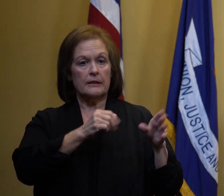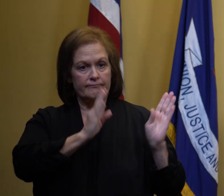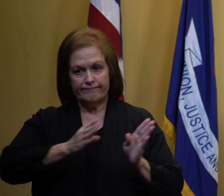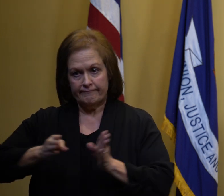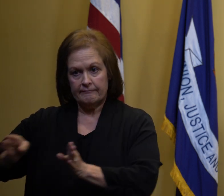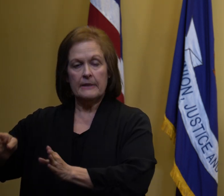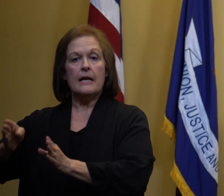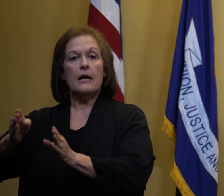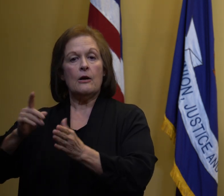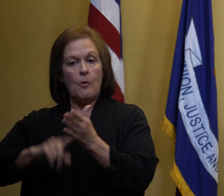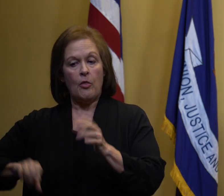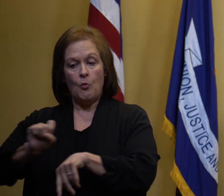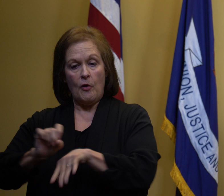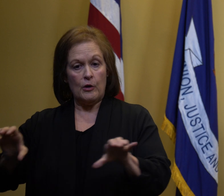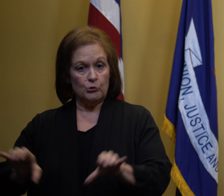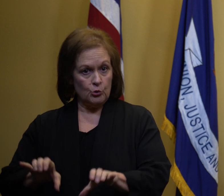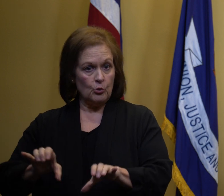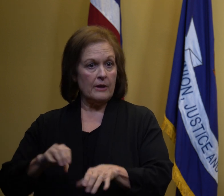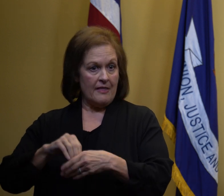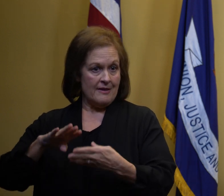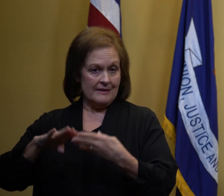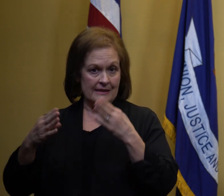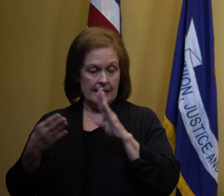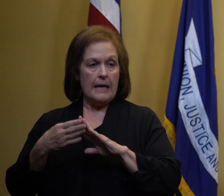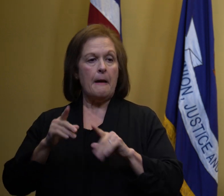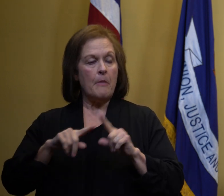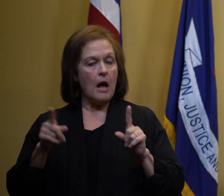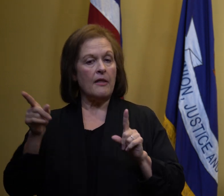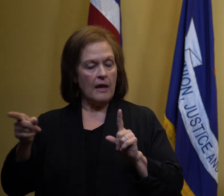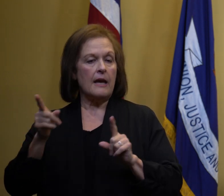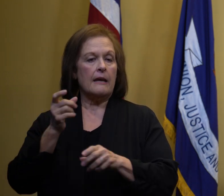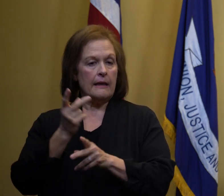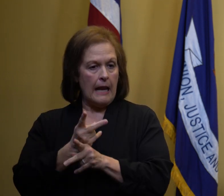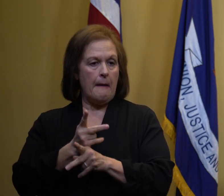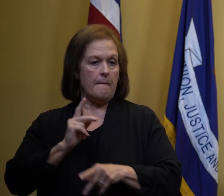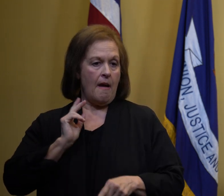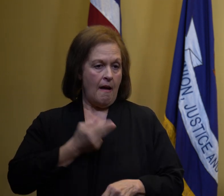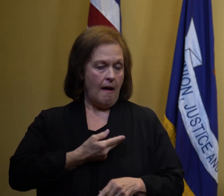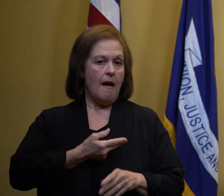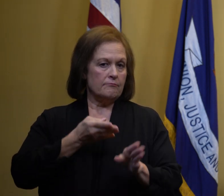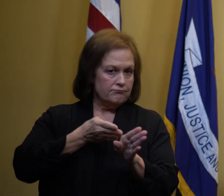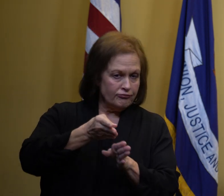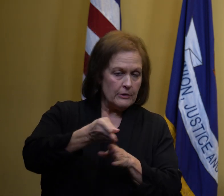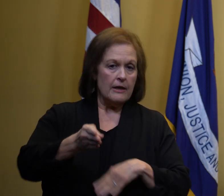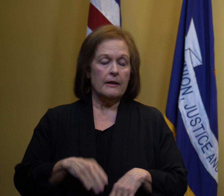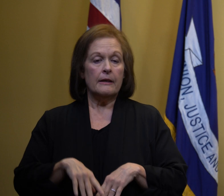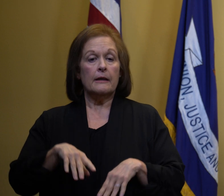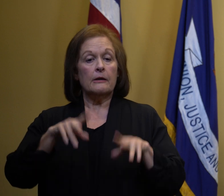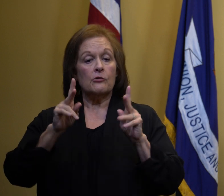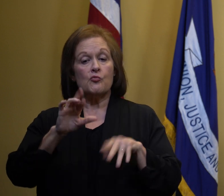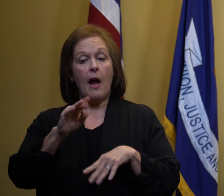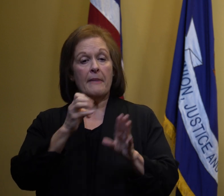they're seeing on the ground, and this keeps this city safe, but keeping us on that path. Total crimes against